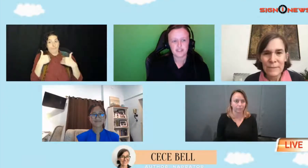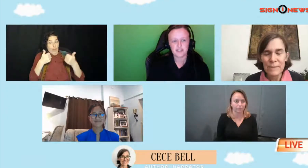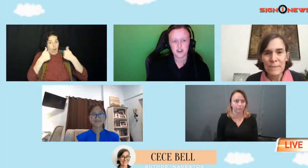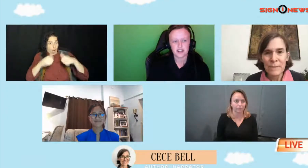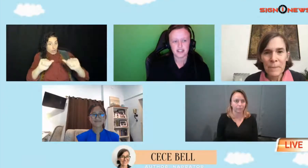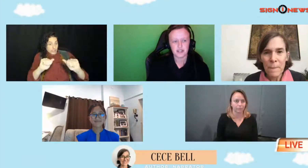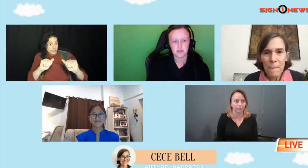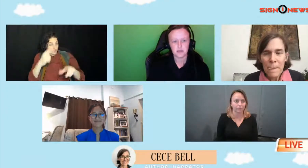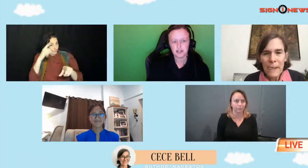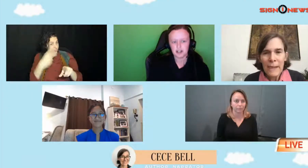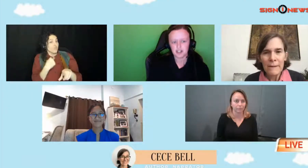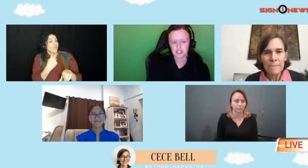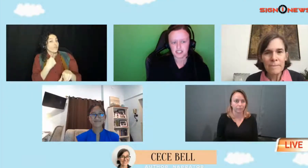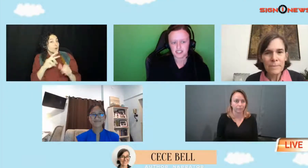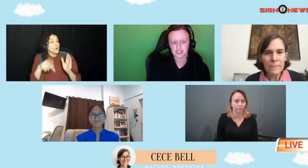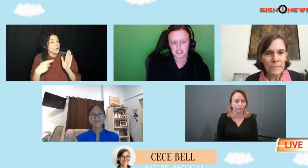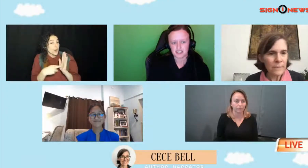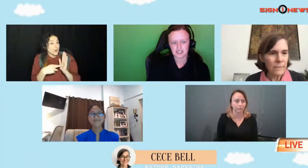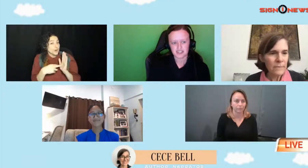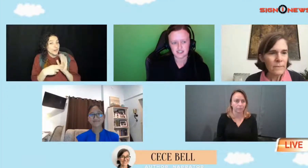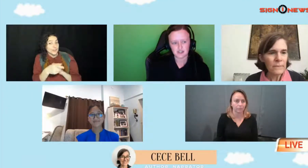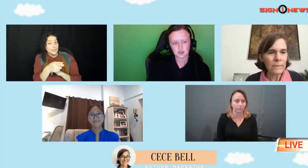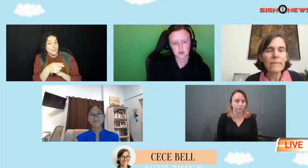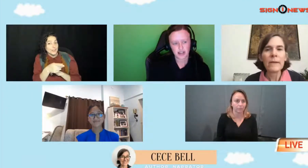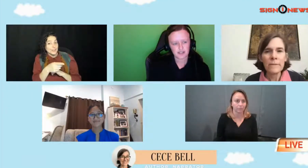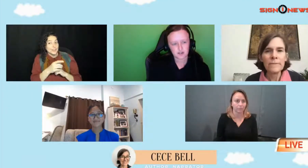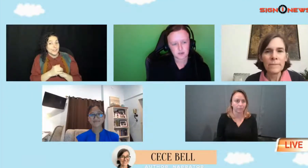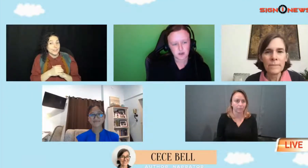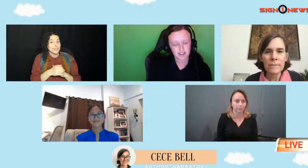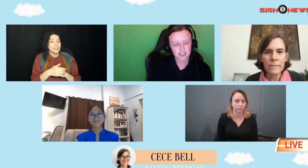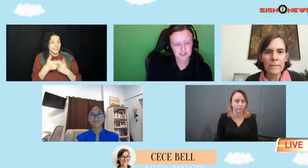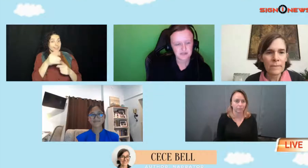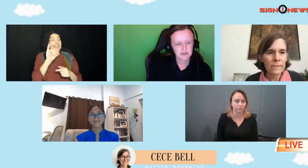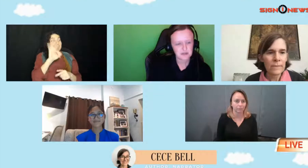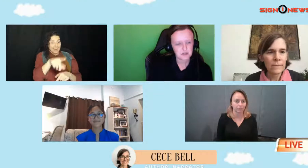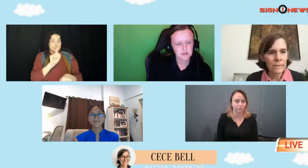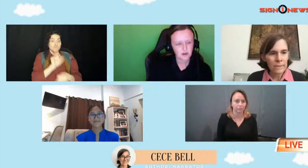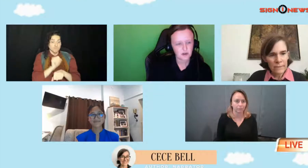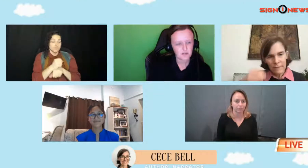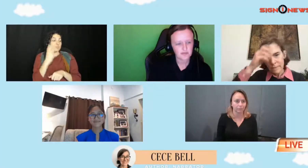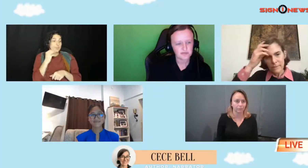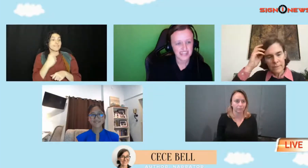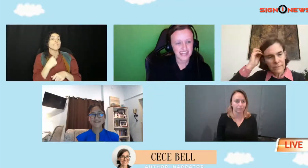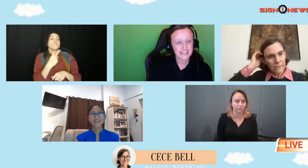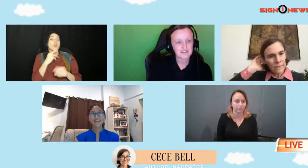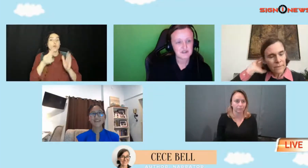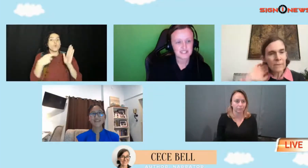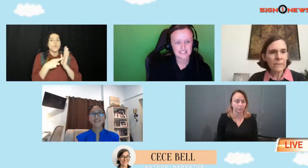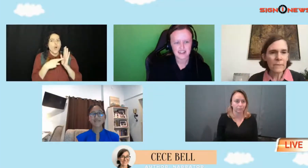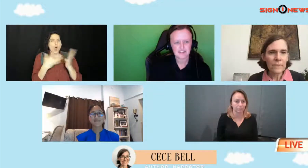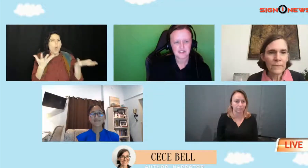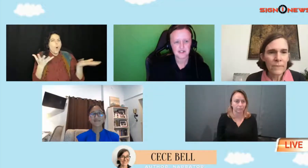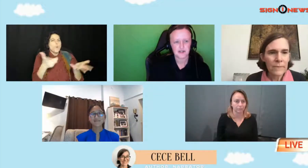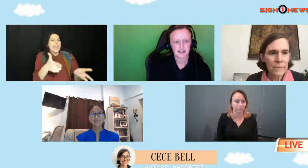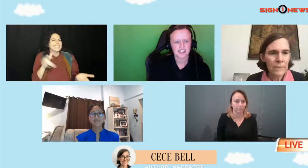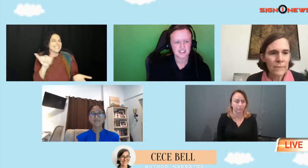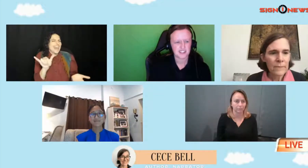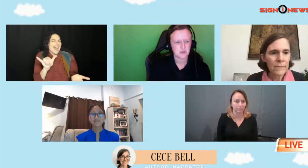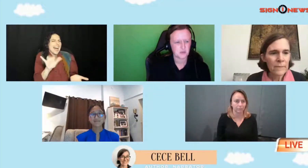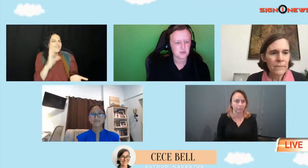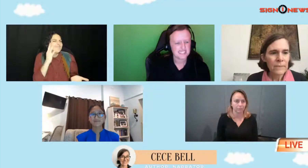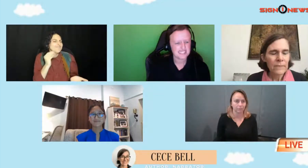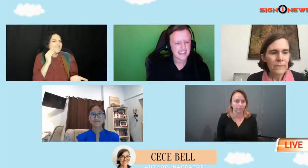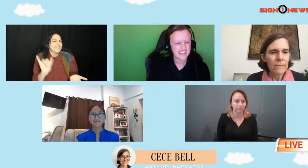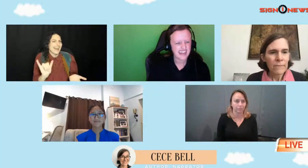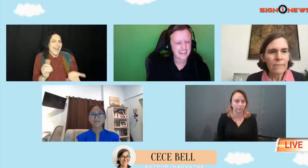So when they started production, did you have to audition for the voice role? And if you did have to